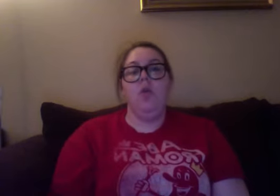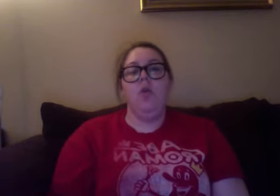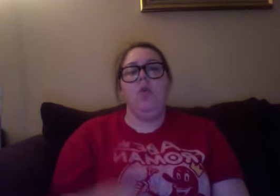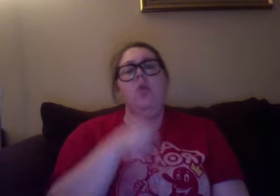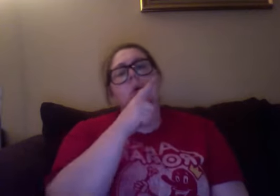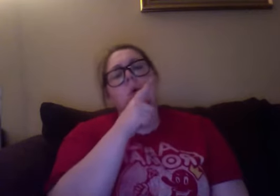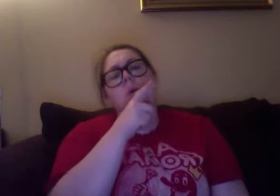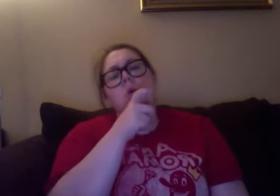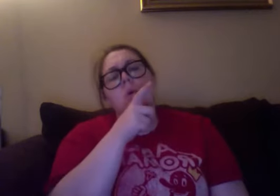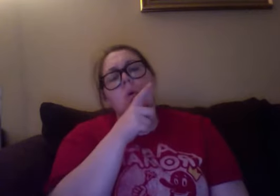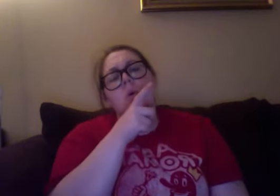Who?